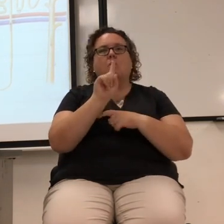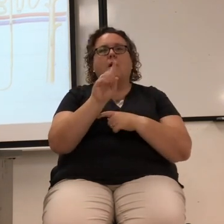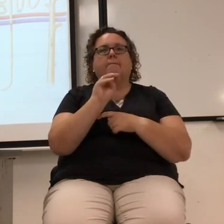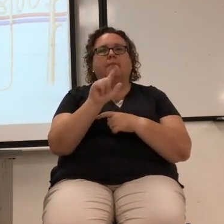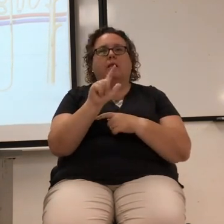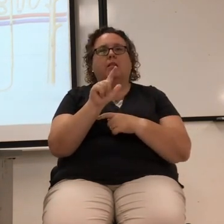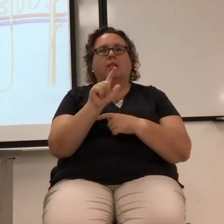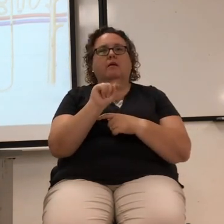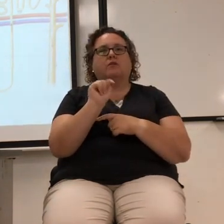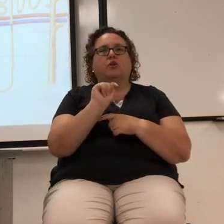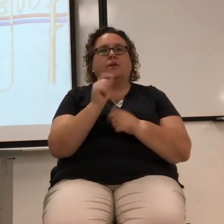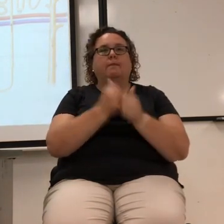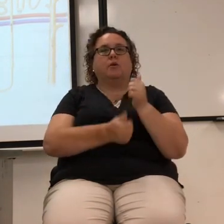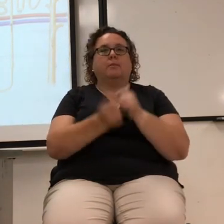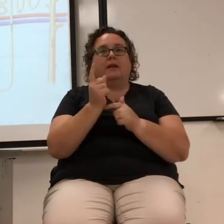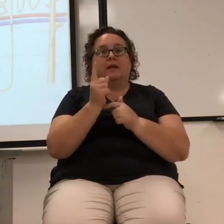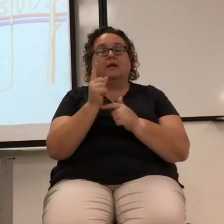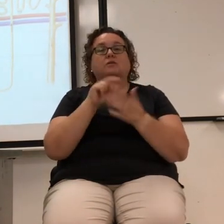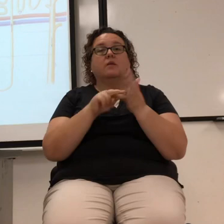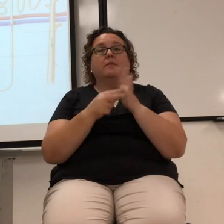So input